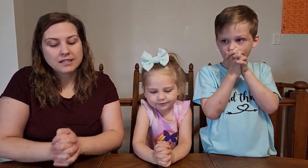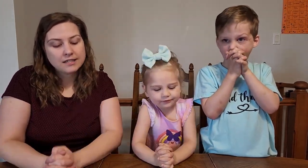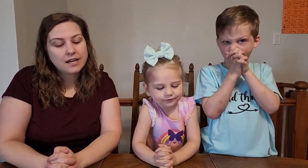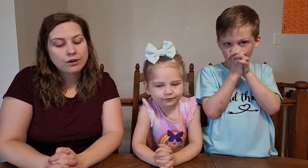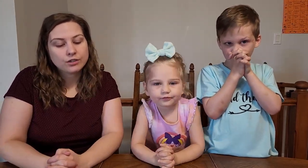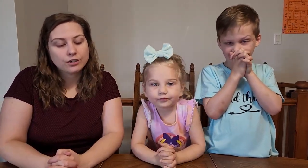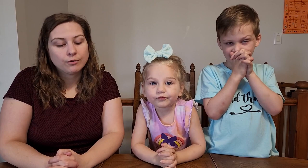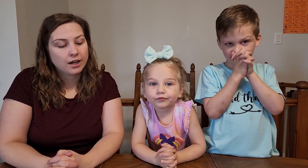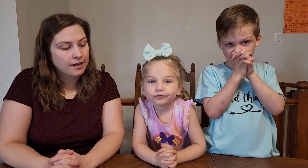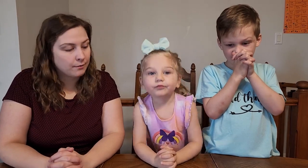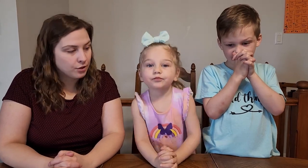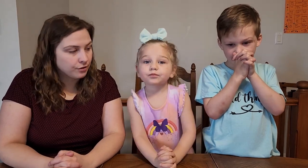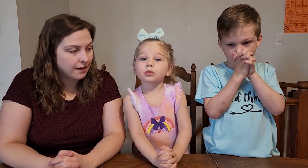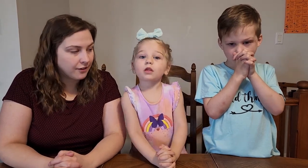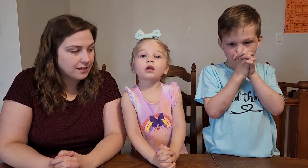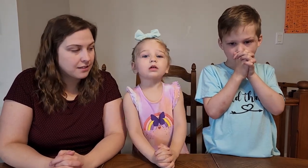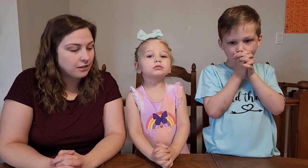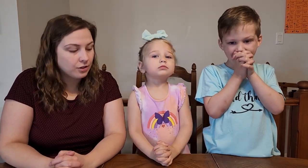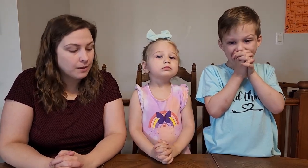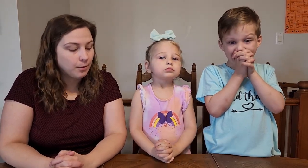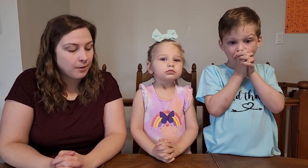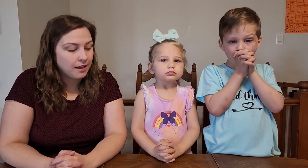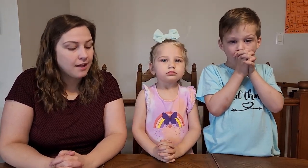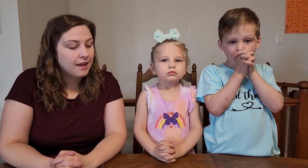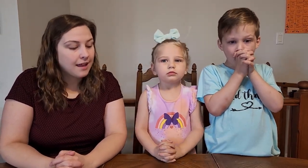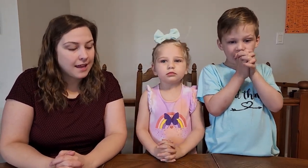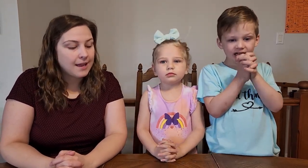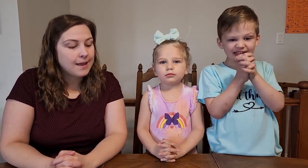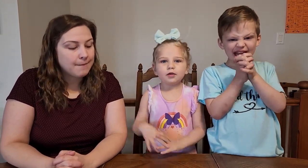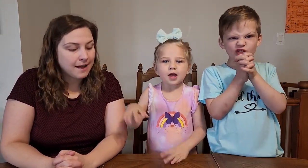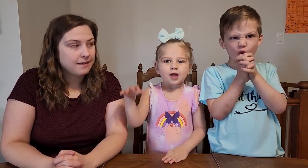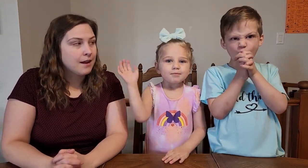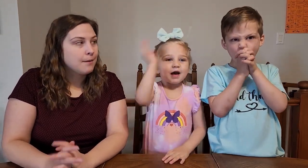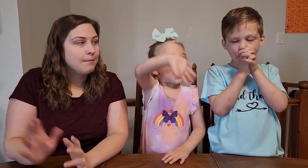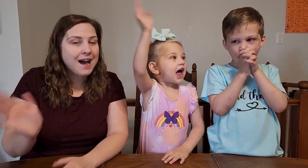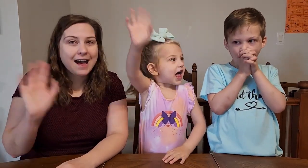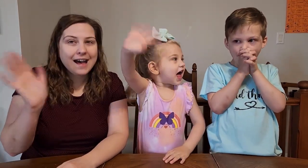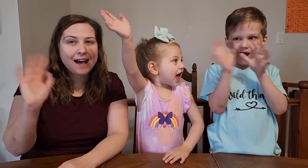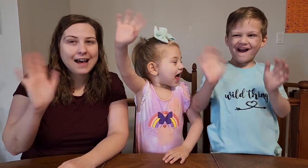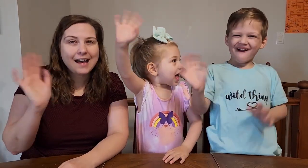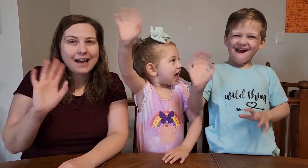see how good you are and how much you love us. In your name we pray. Amen. Bye. Bye.